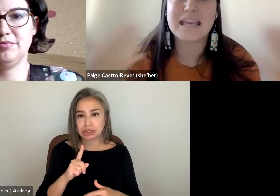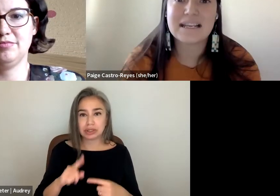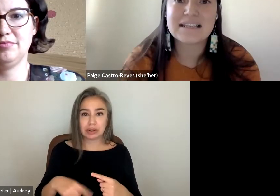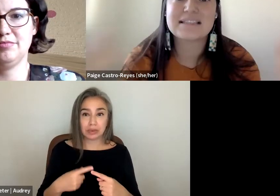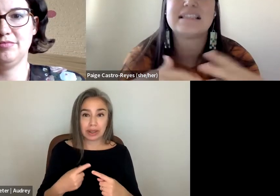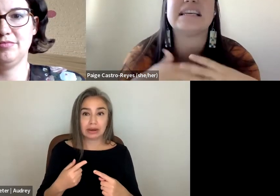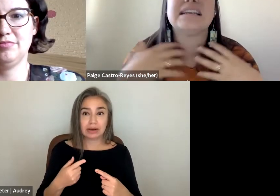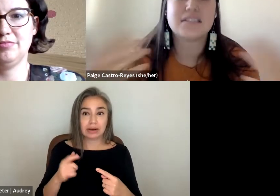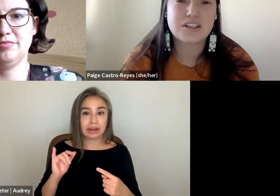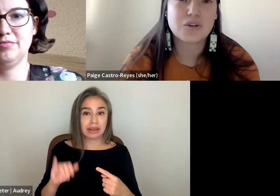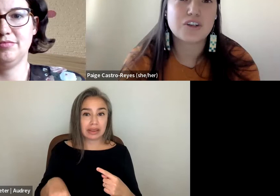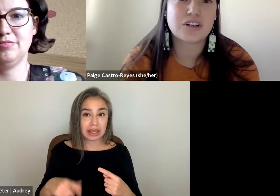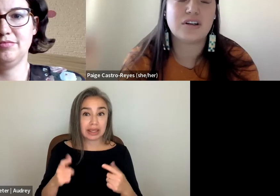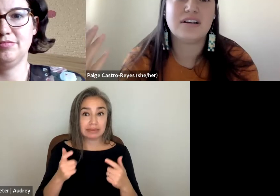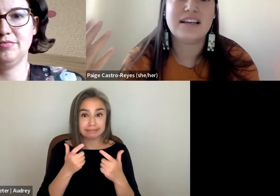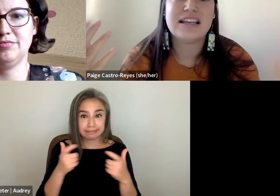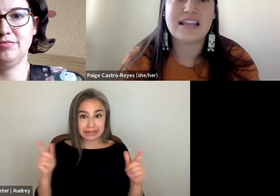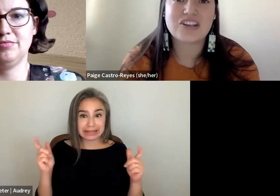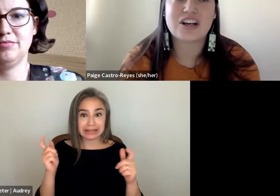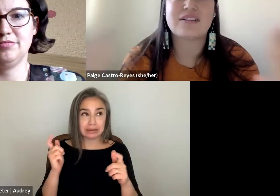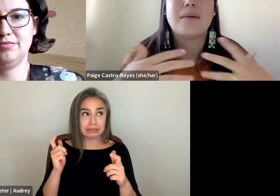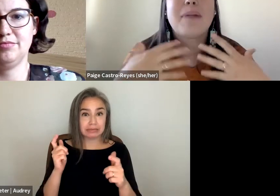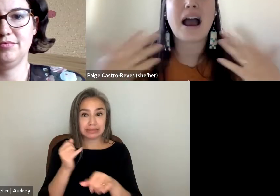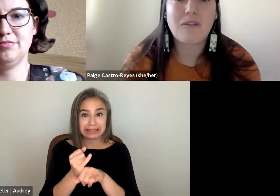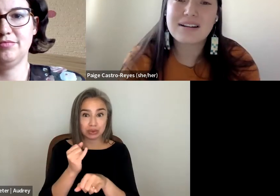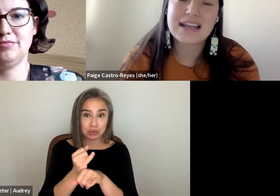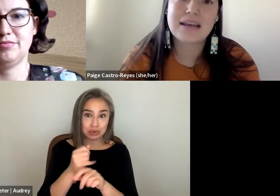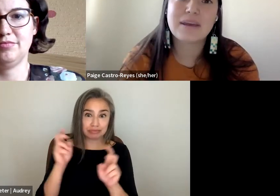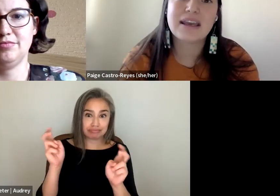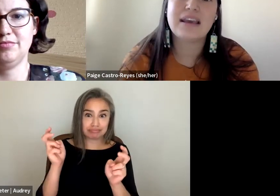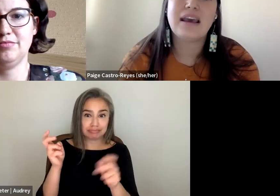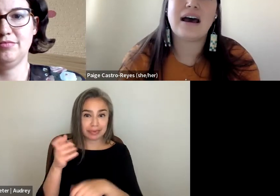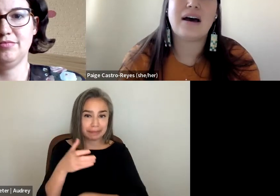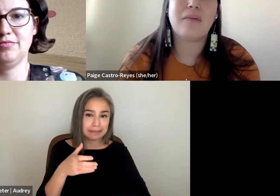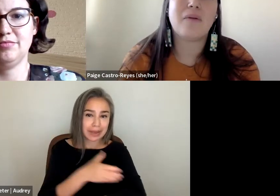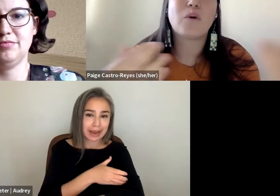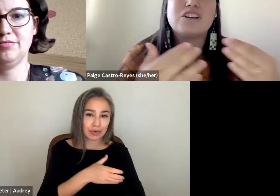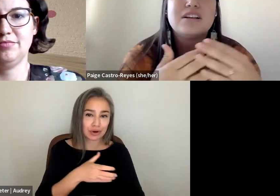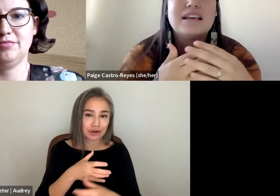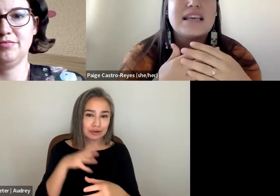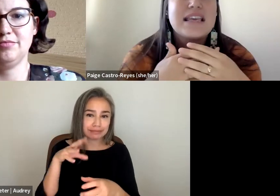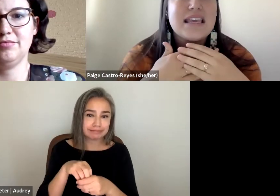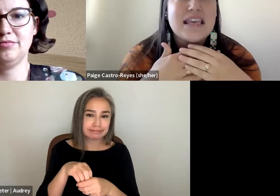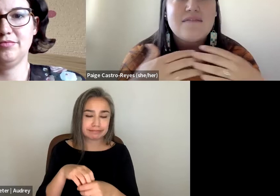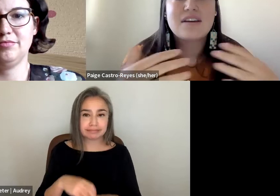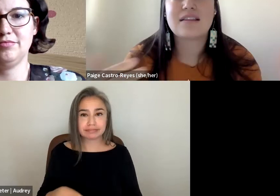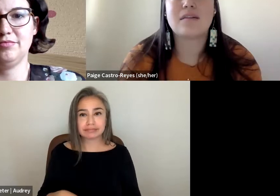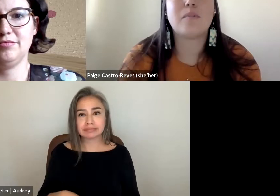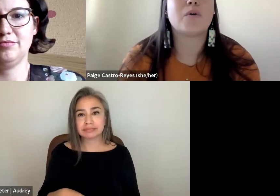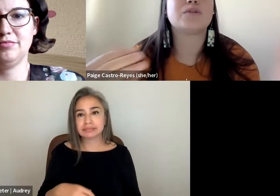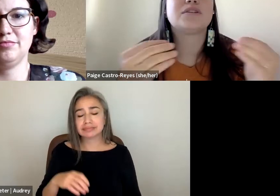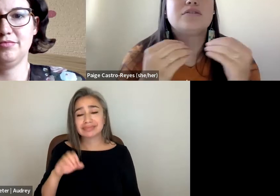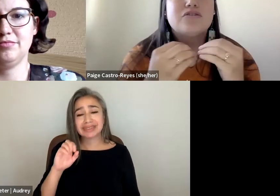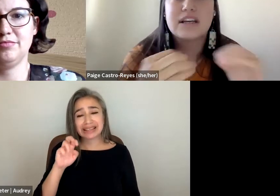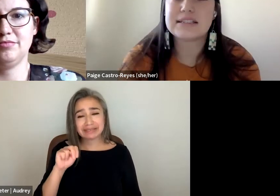the bigness, the institutional nature, the power dynamic, which even in